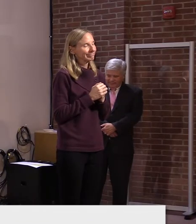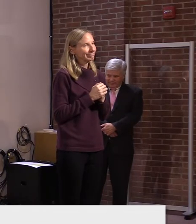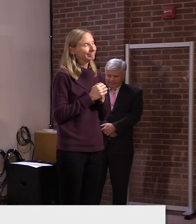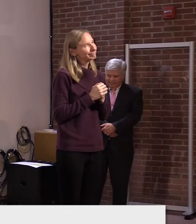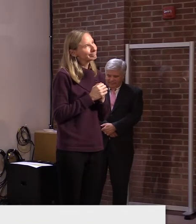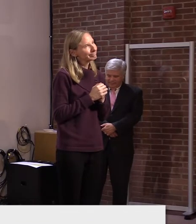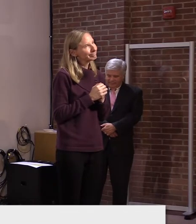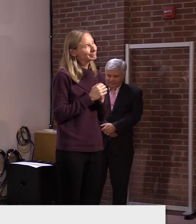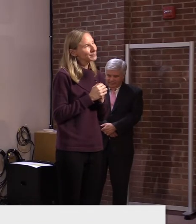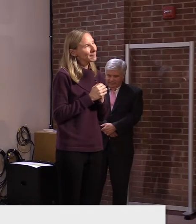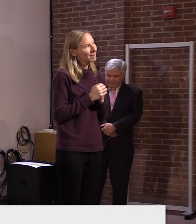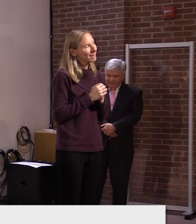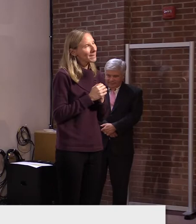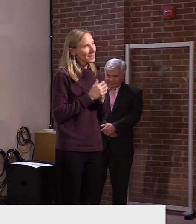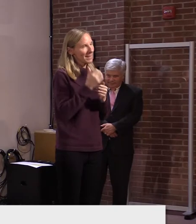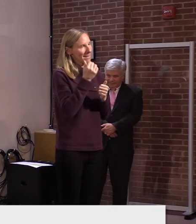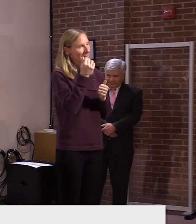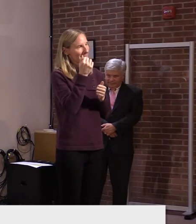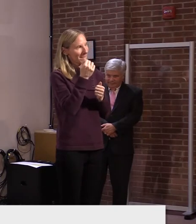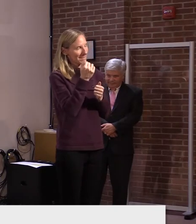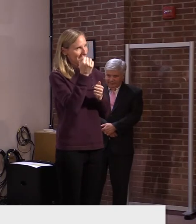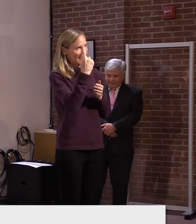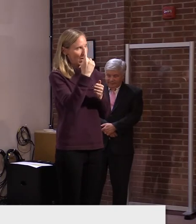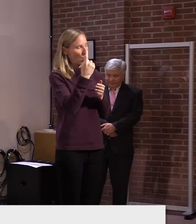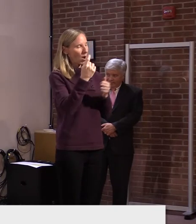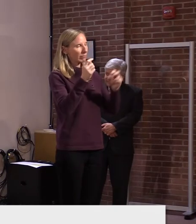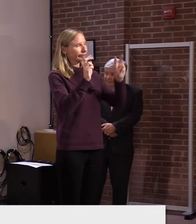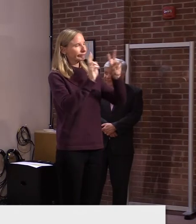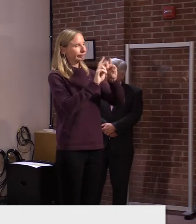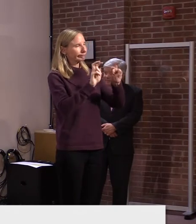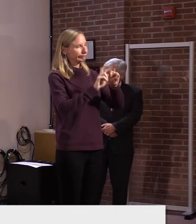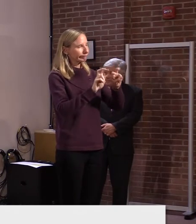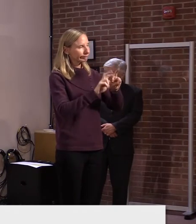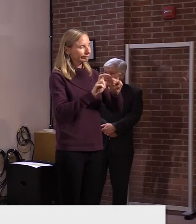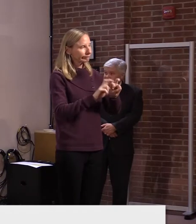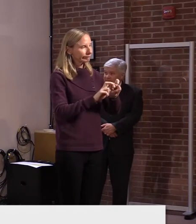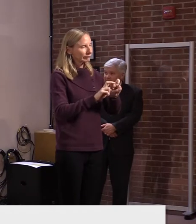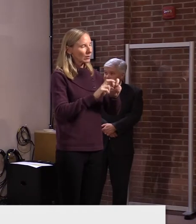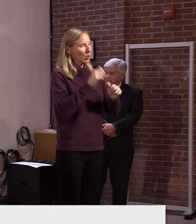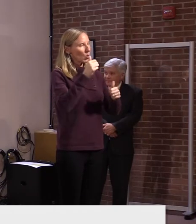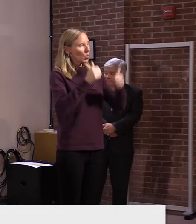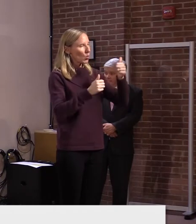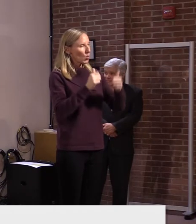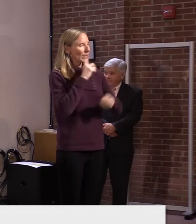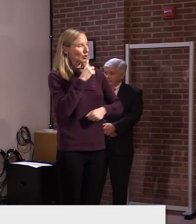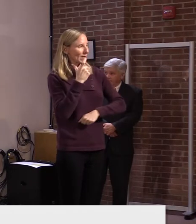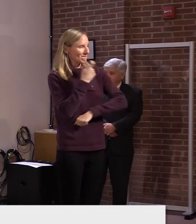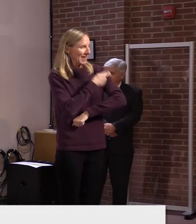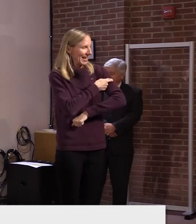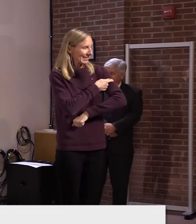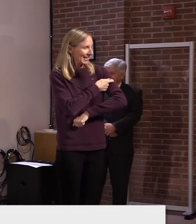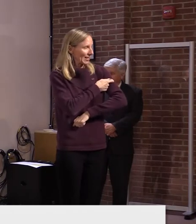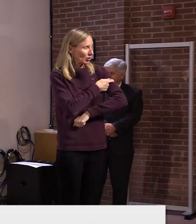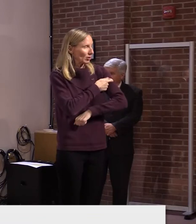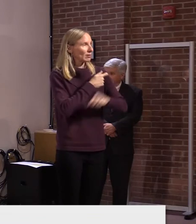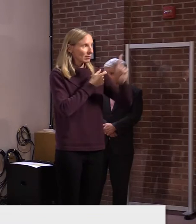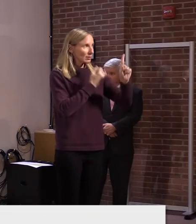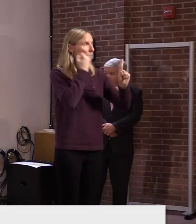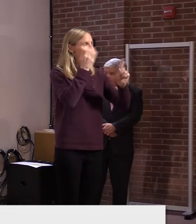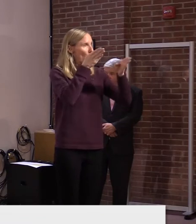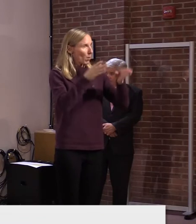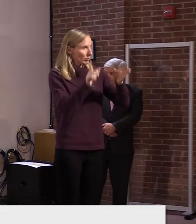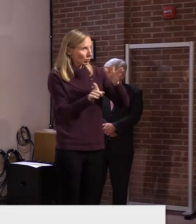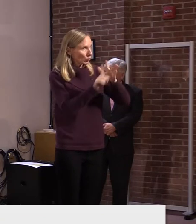which vaccinations people have if, for example, they show up at the hospital with a case of